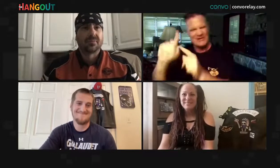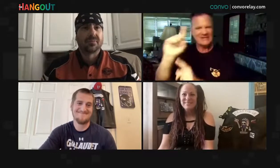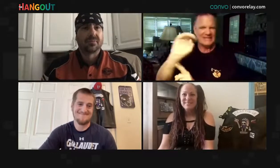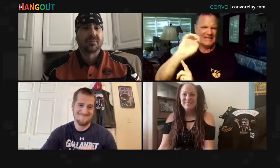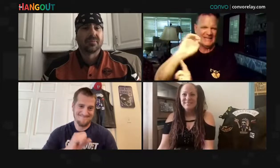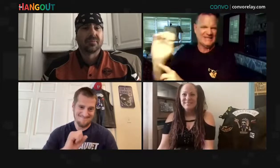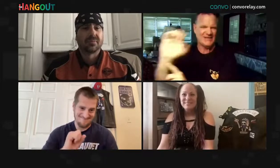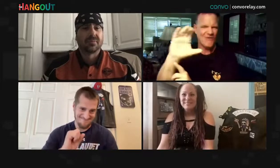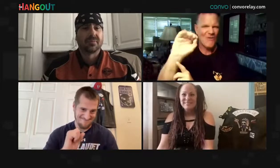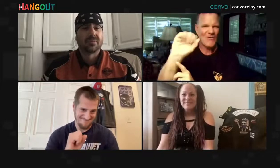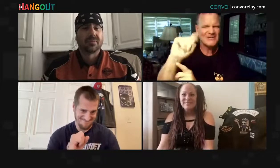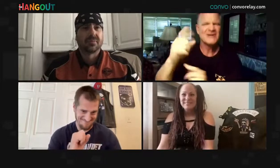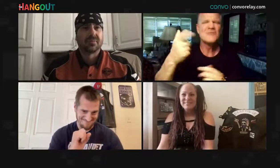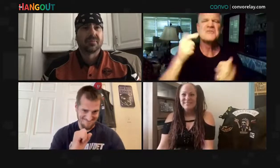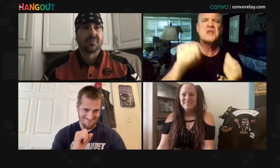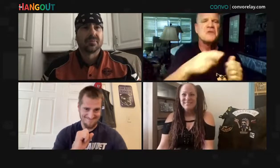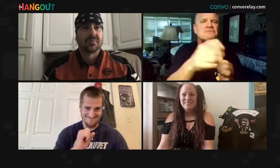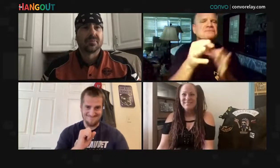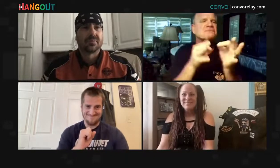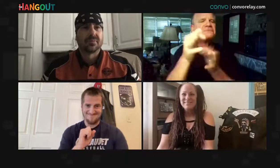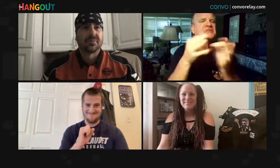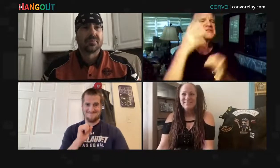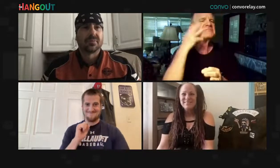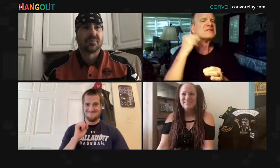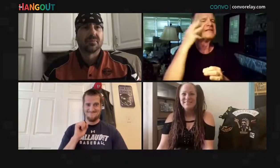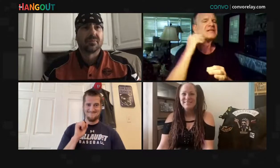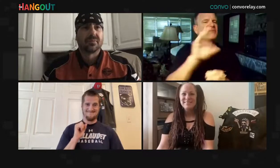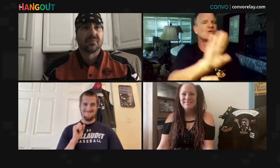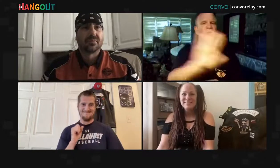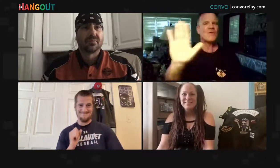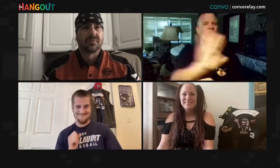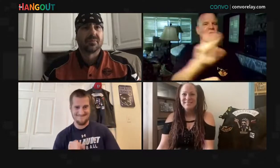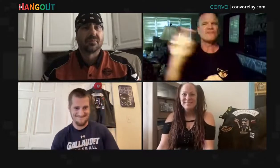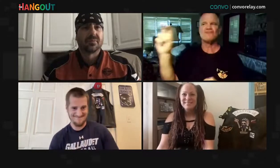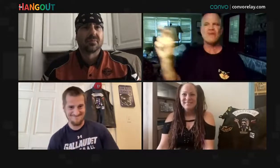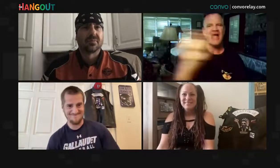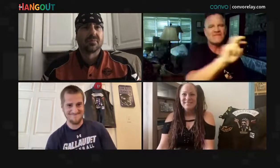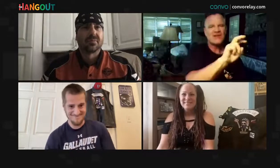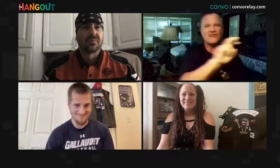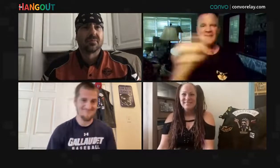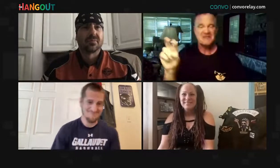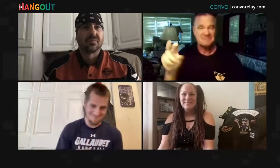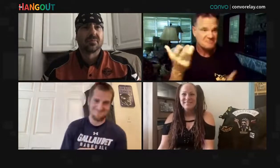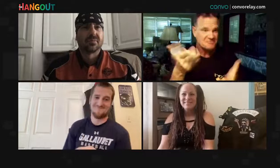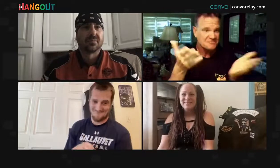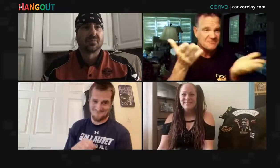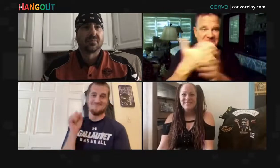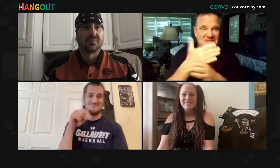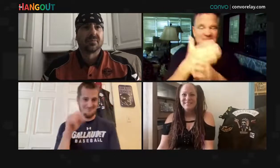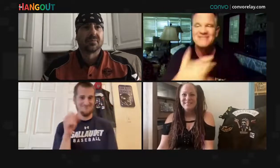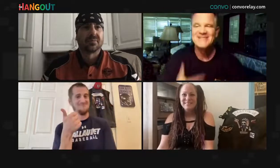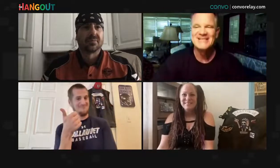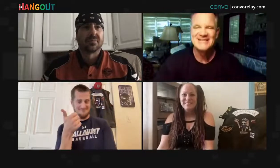back to the East Coast from Arizona. Can you tell me your experience? What was it like traveling across the country?